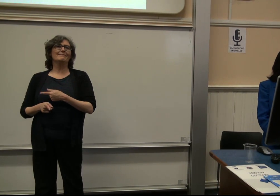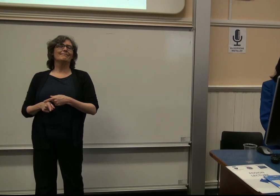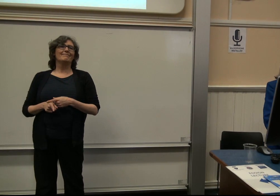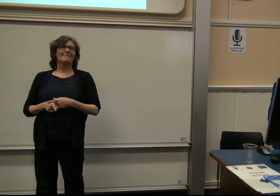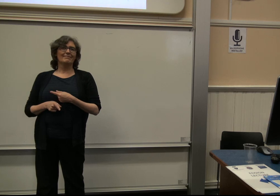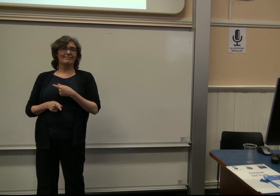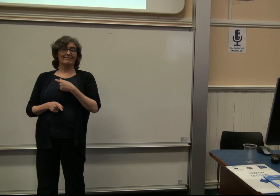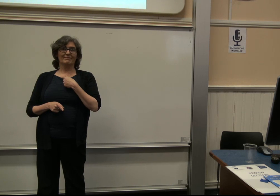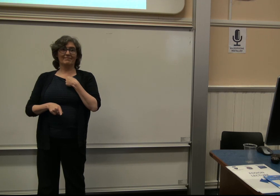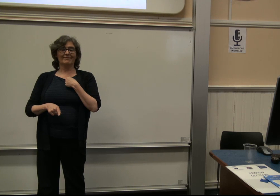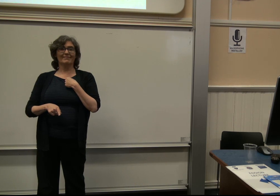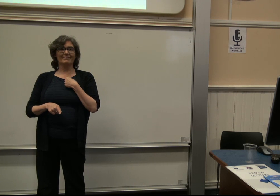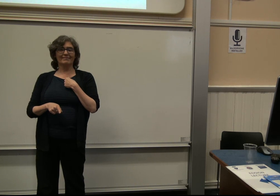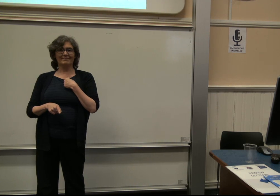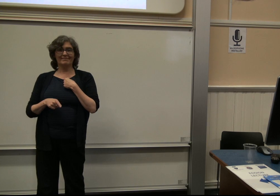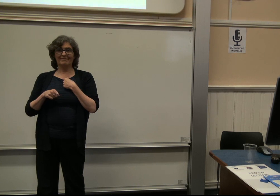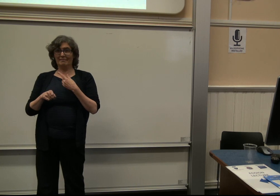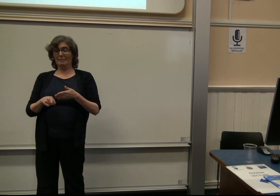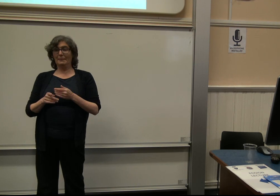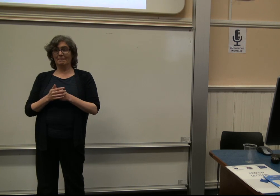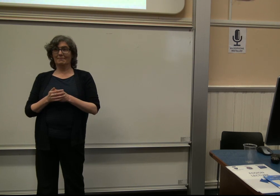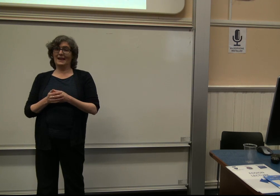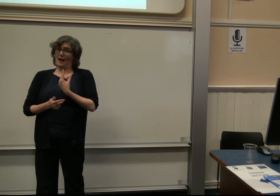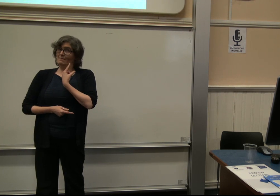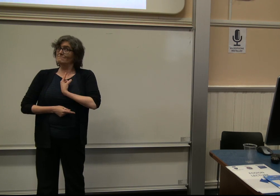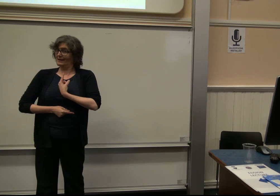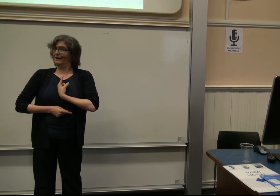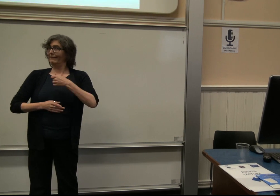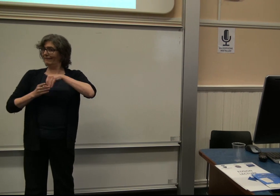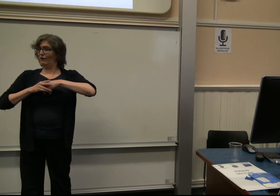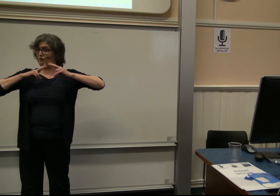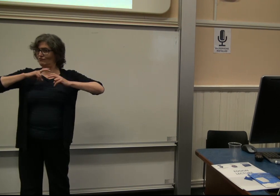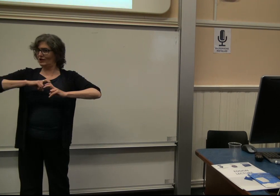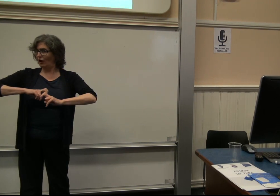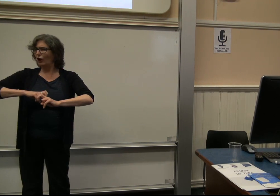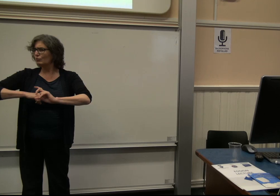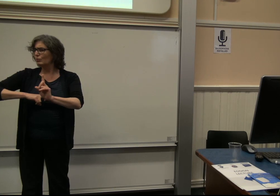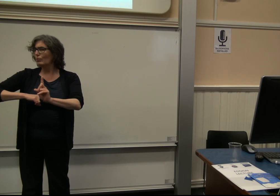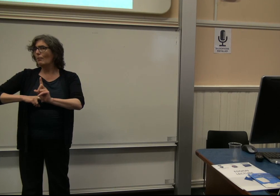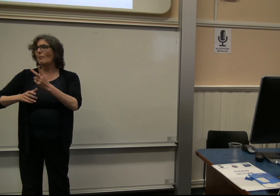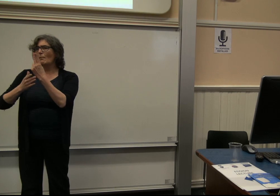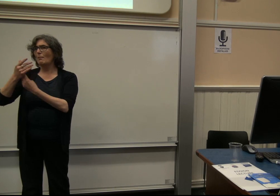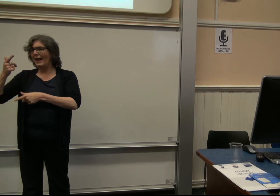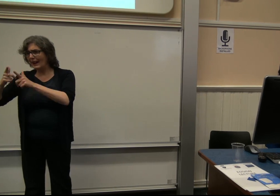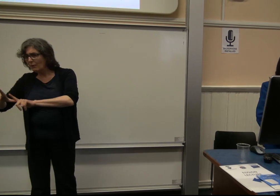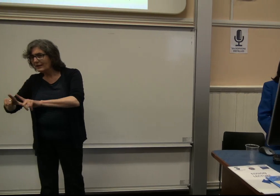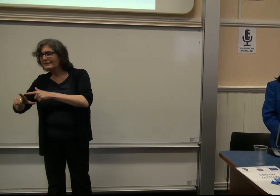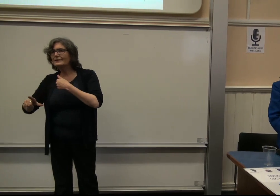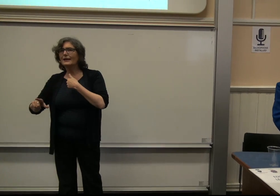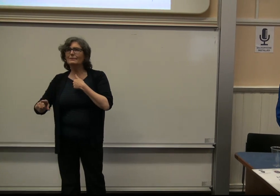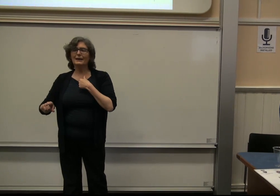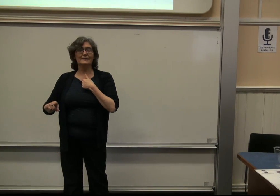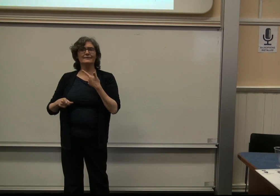And as Rachel said, I do research on bilingualism, but not bimodal